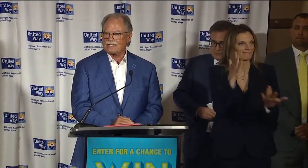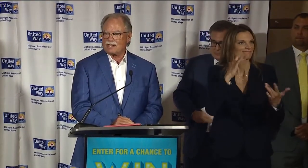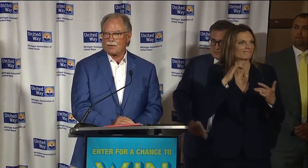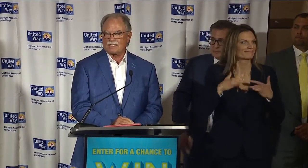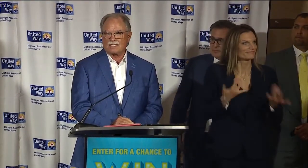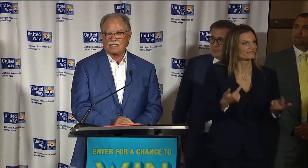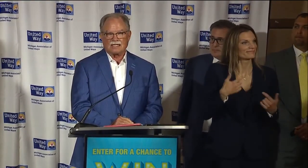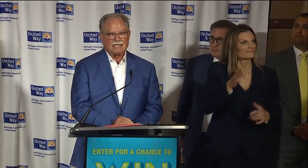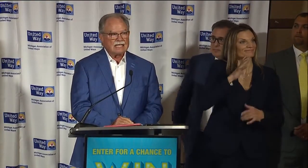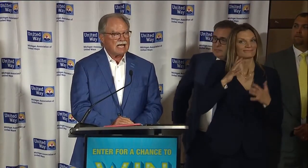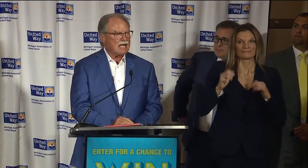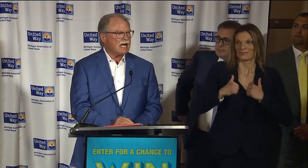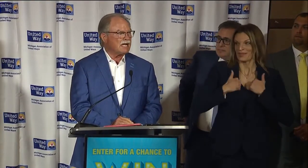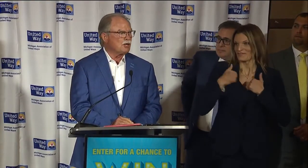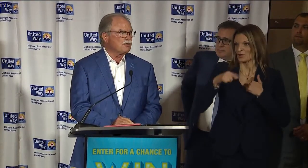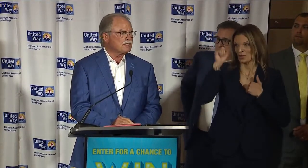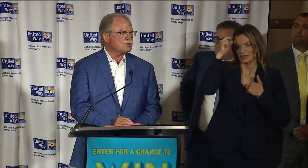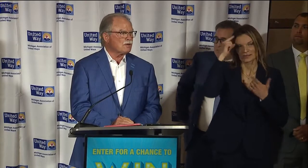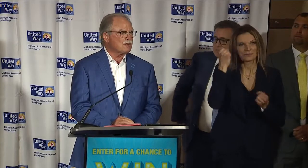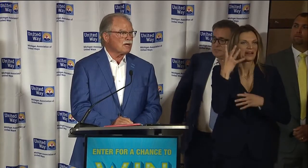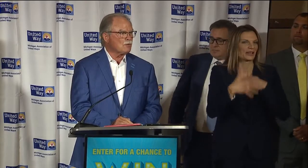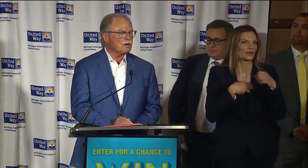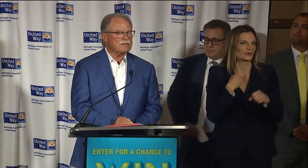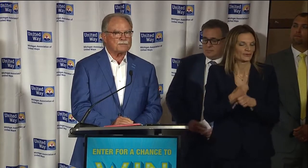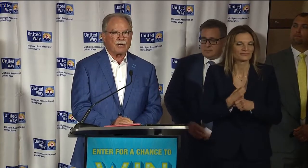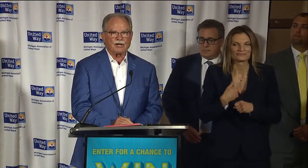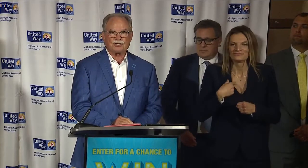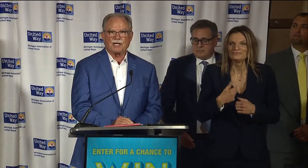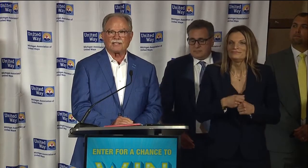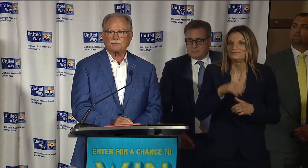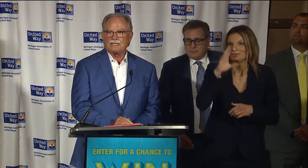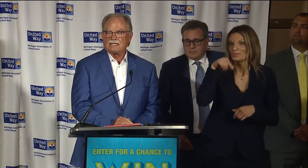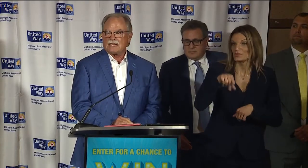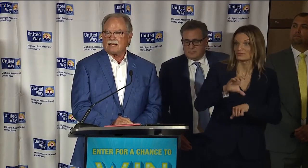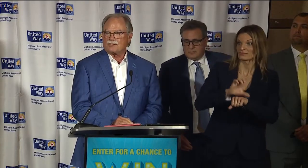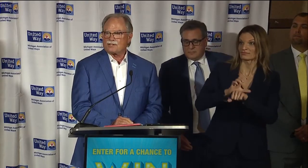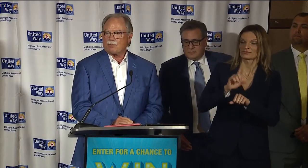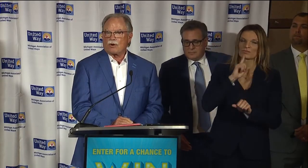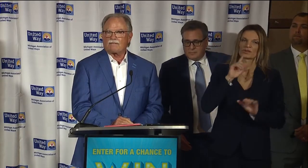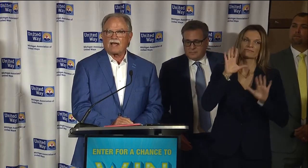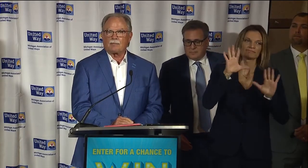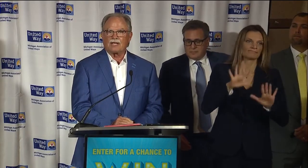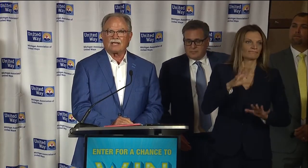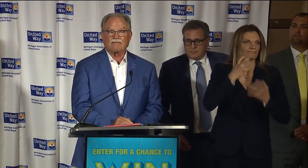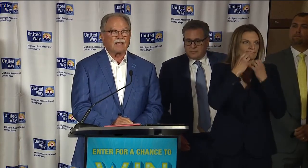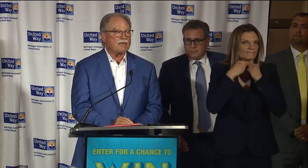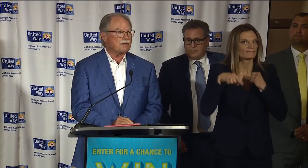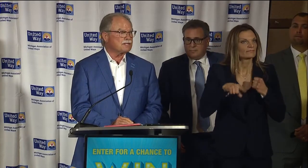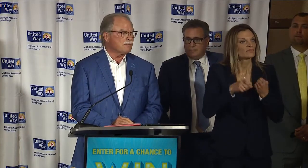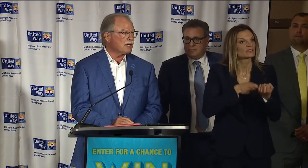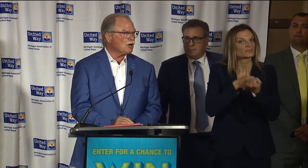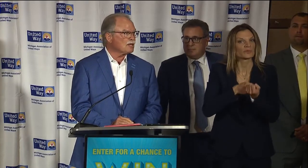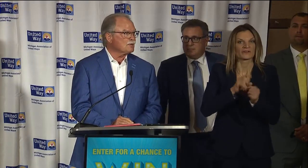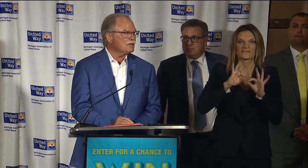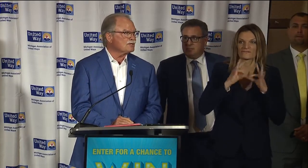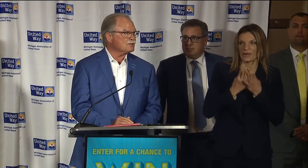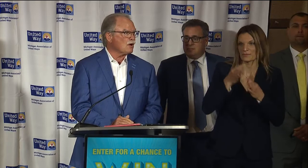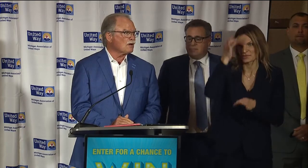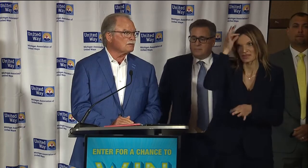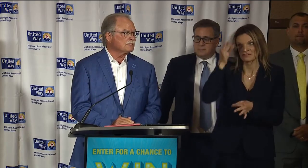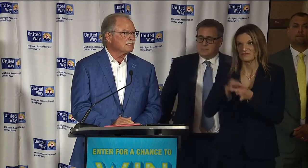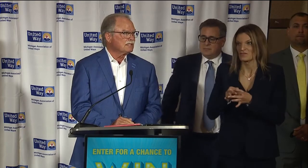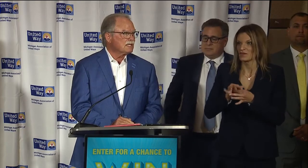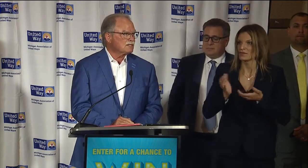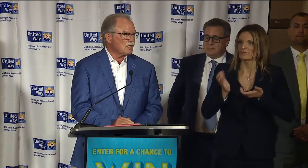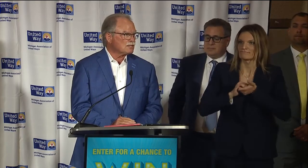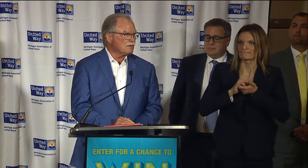longtime Lansing resident, I know the extraordinary work this parish does to support family and faith and to make our community